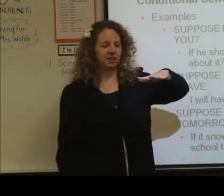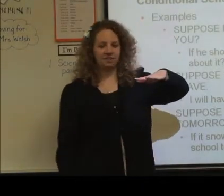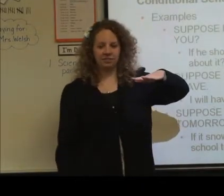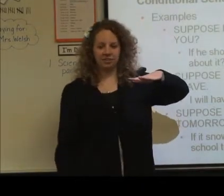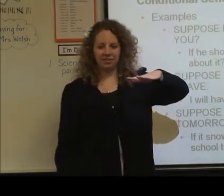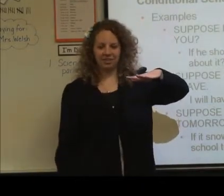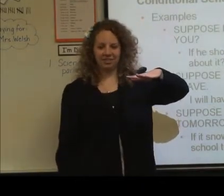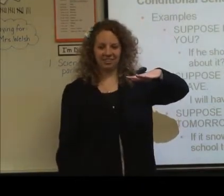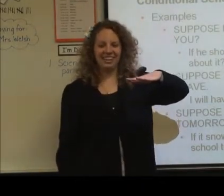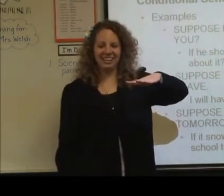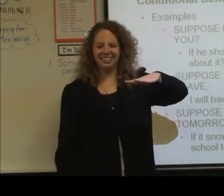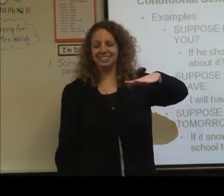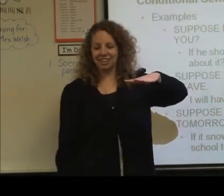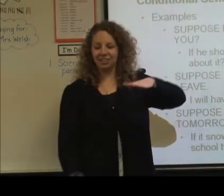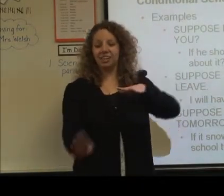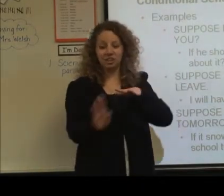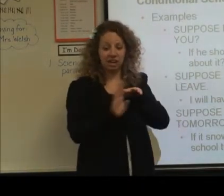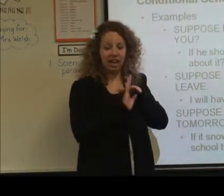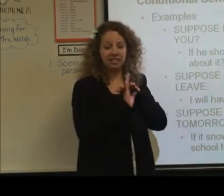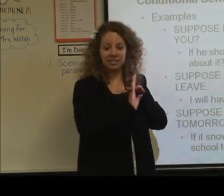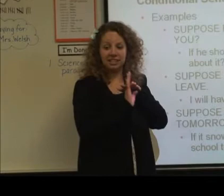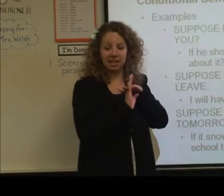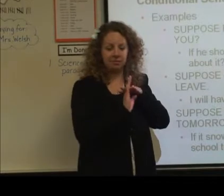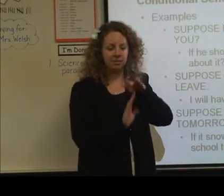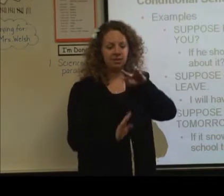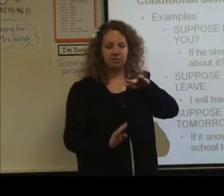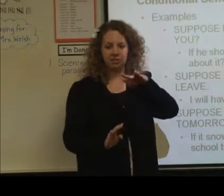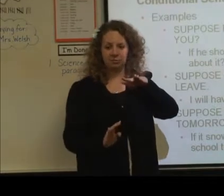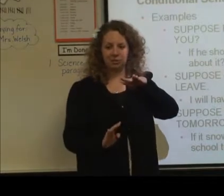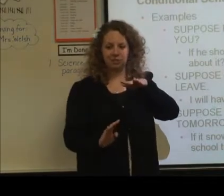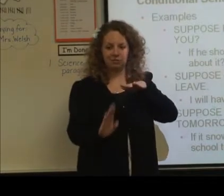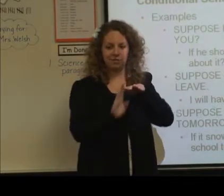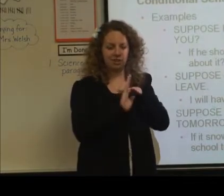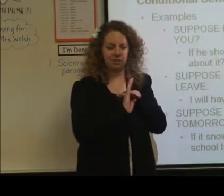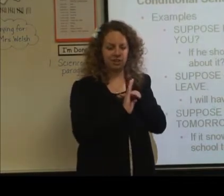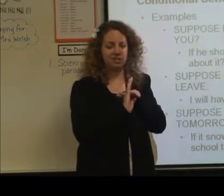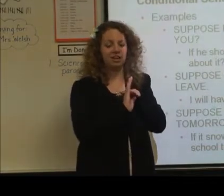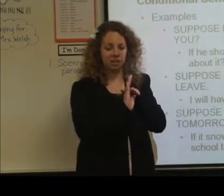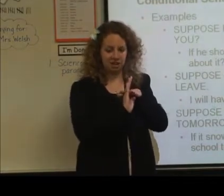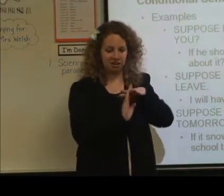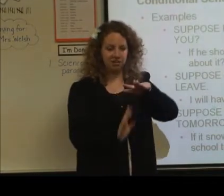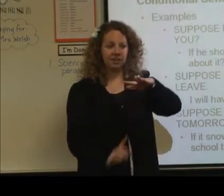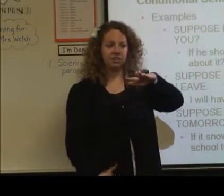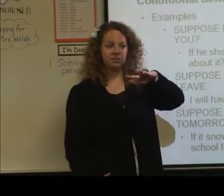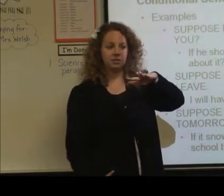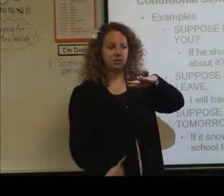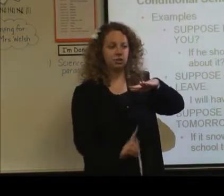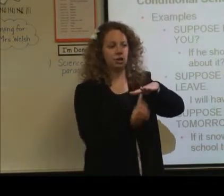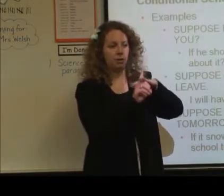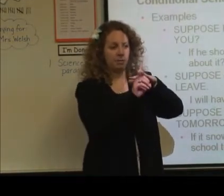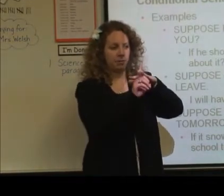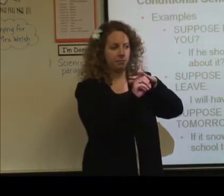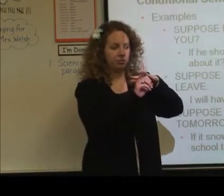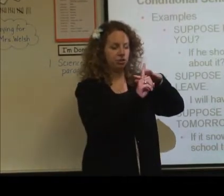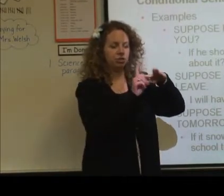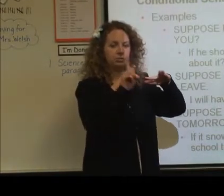have, it does kind of look like a shark. It has the same separation of your fingers like that shark. Okay, so it's going to be show up. So you're just